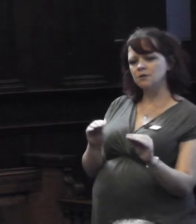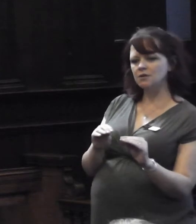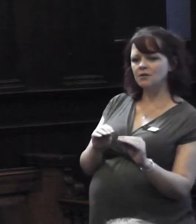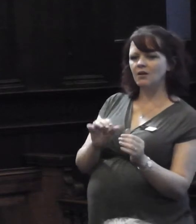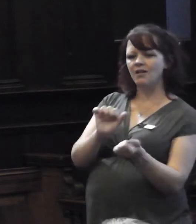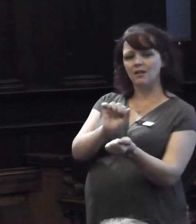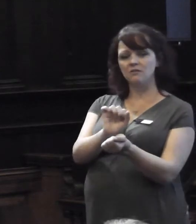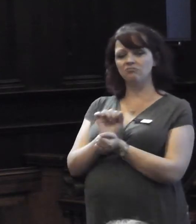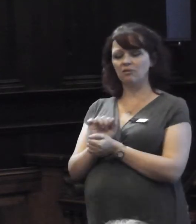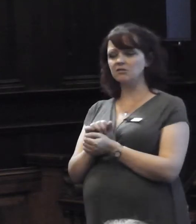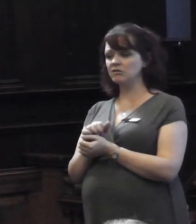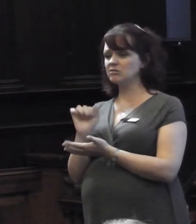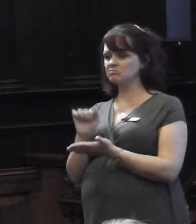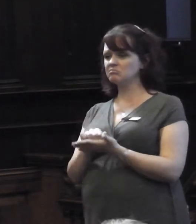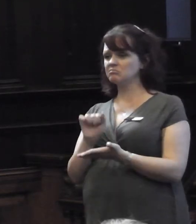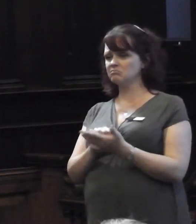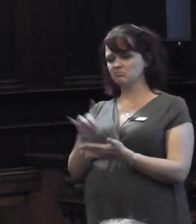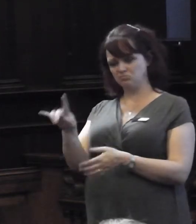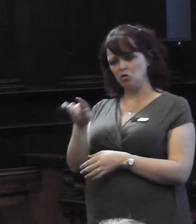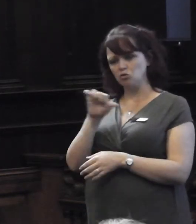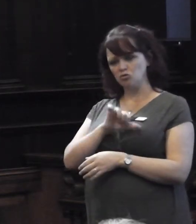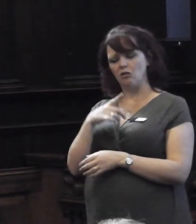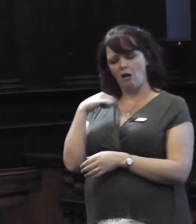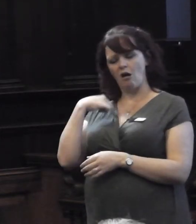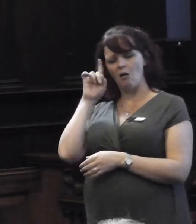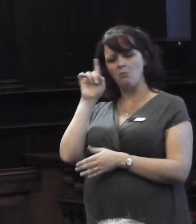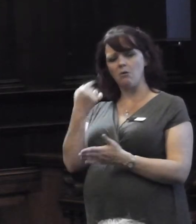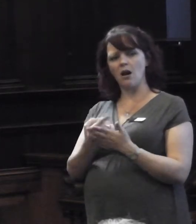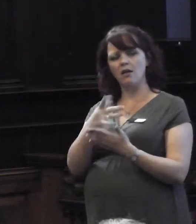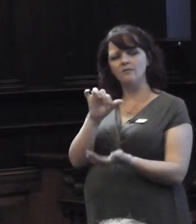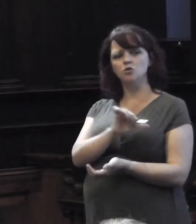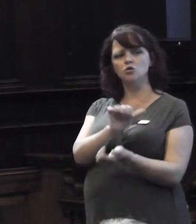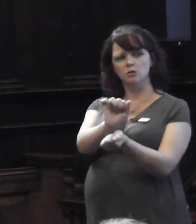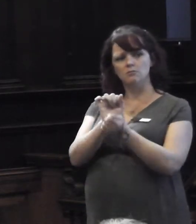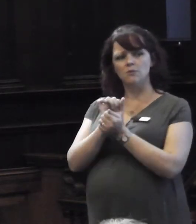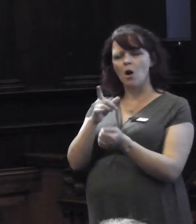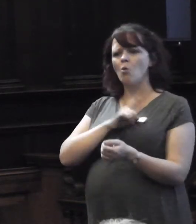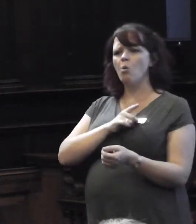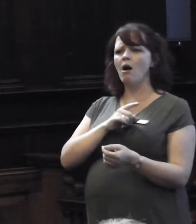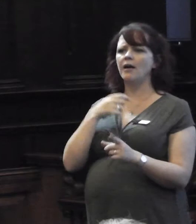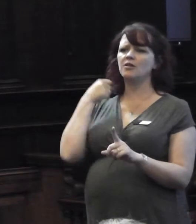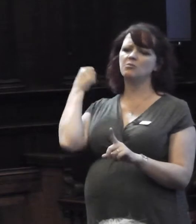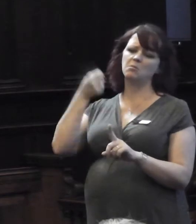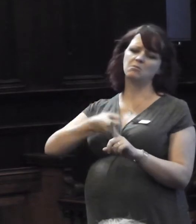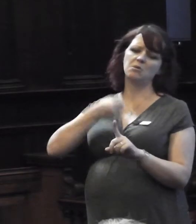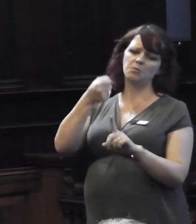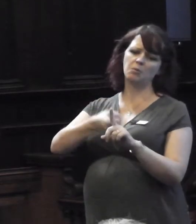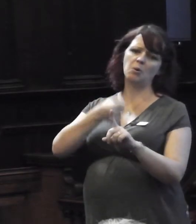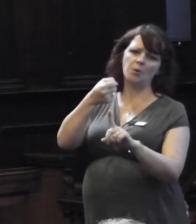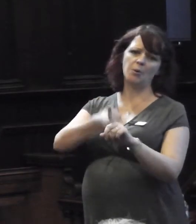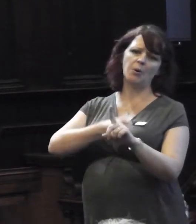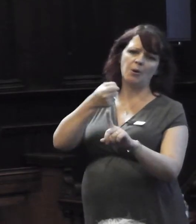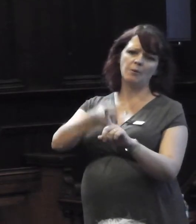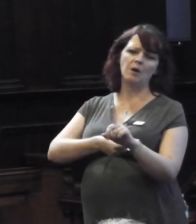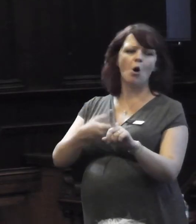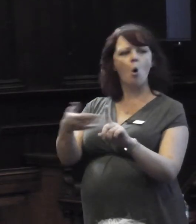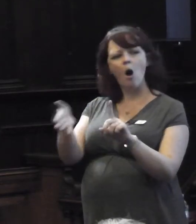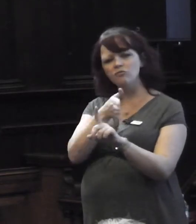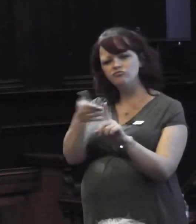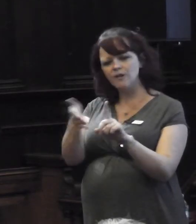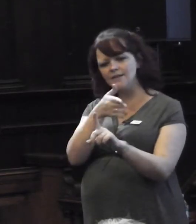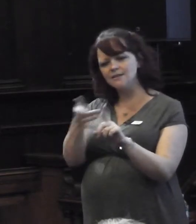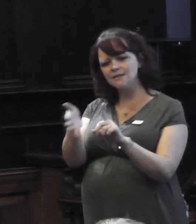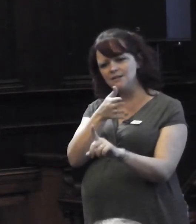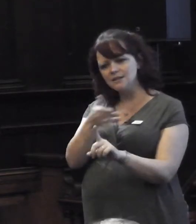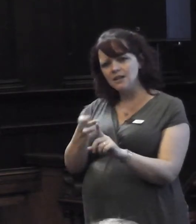is appropriate where the harassment is severe and serious. So the